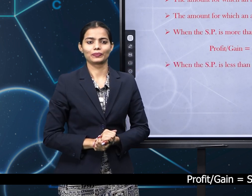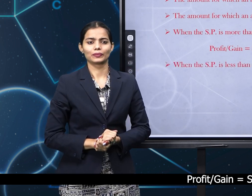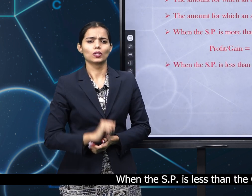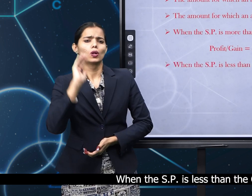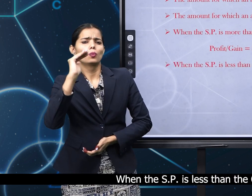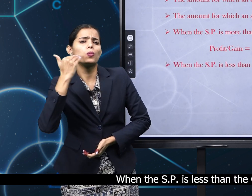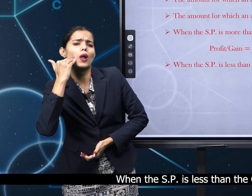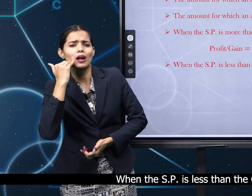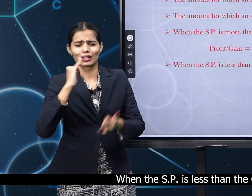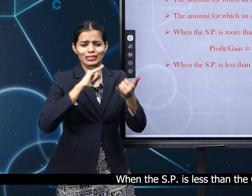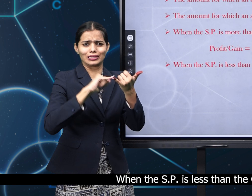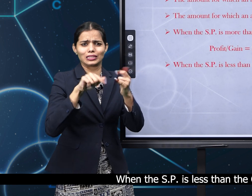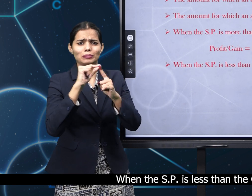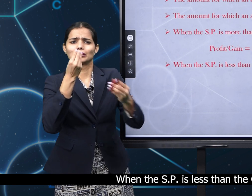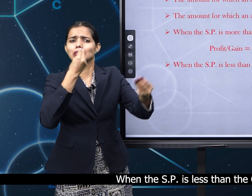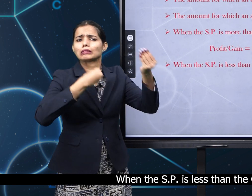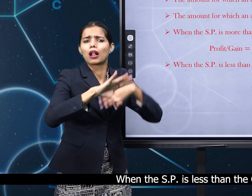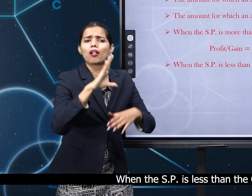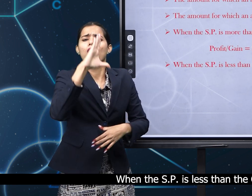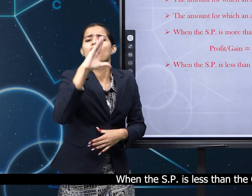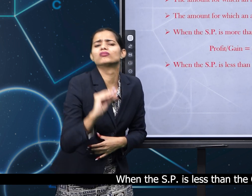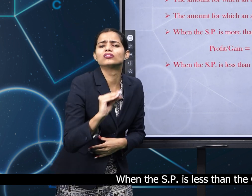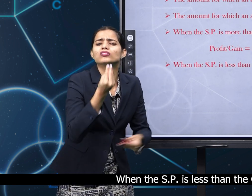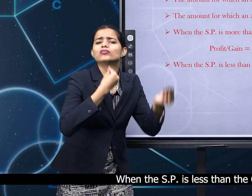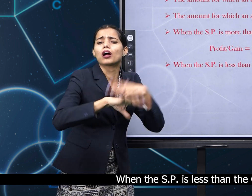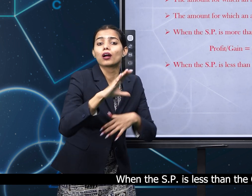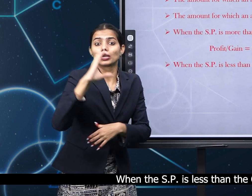When the SP is less than the CP, then there is a loss.